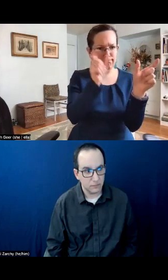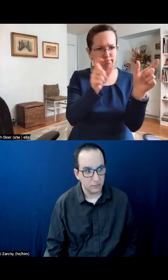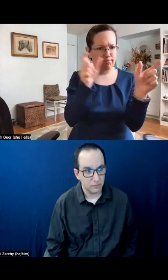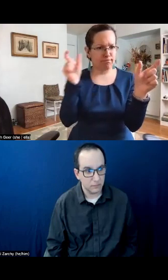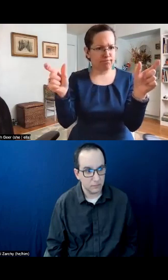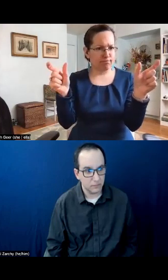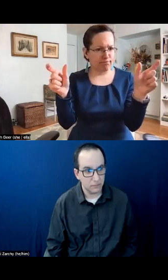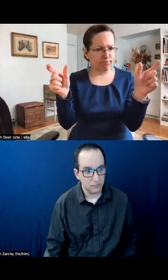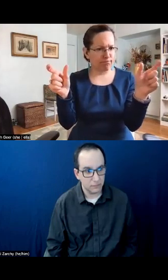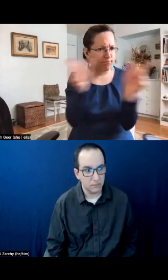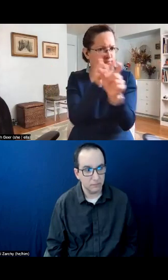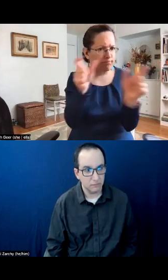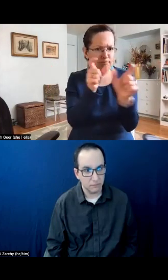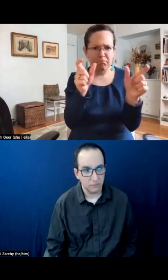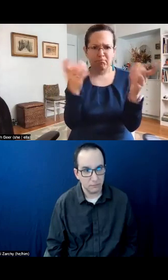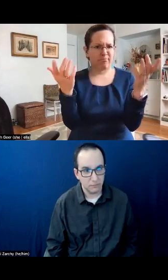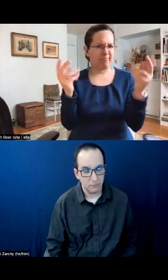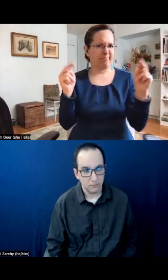sentence.